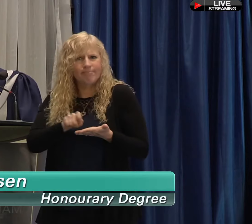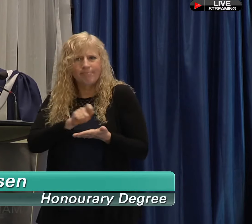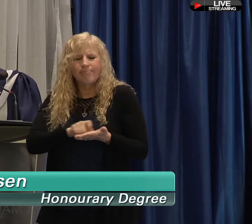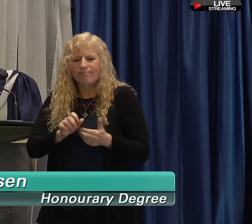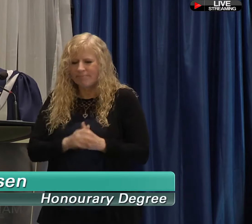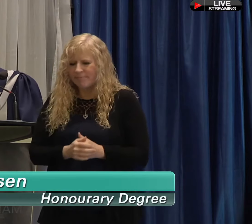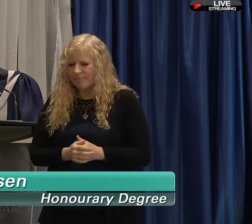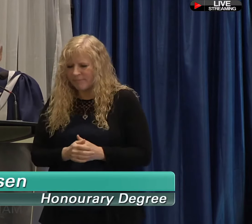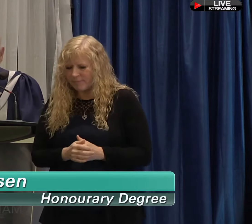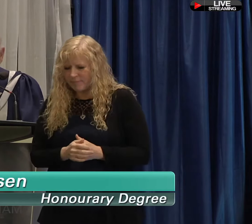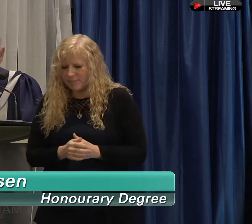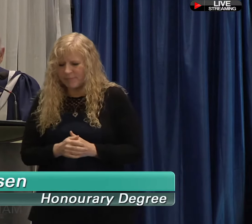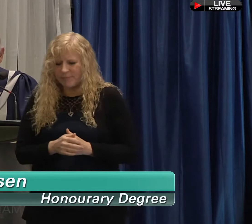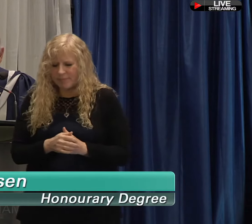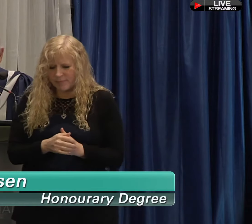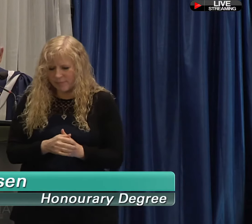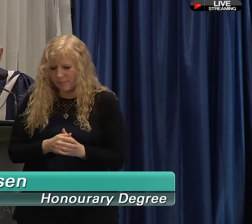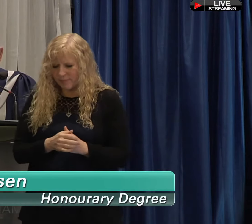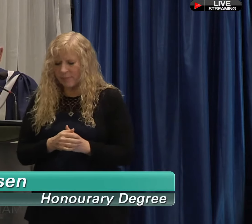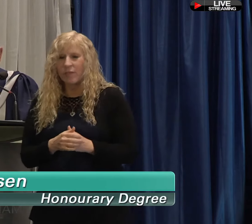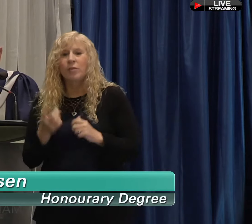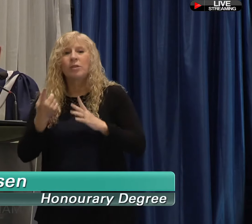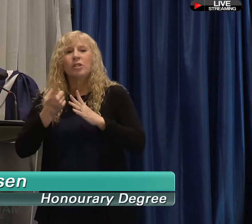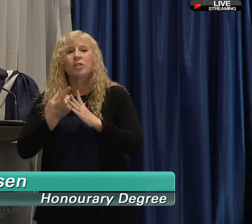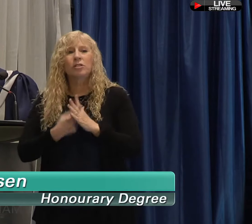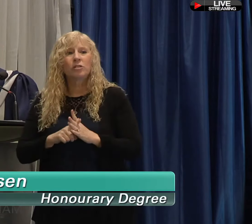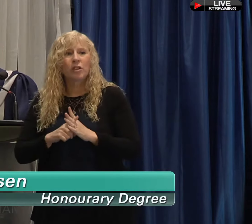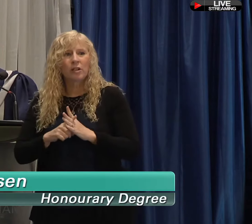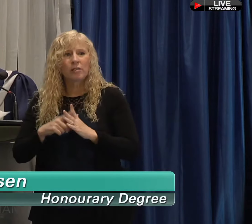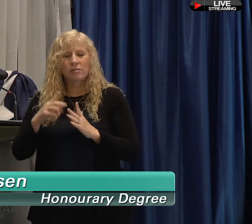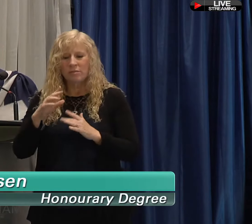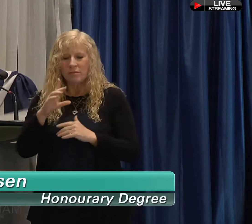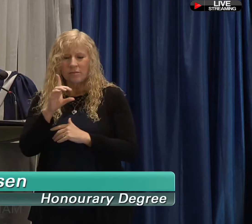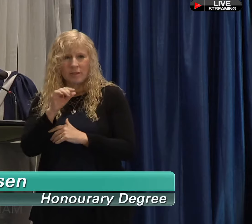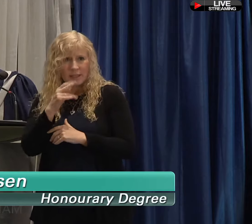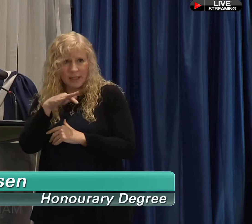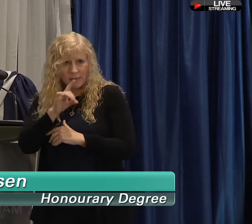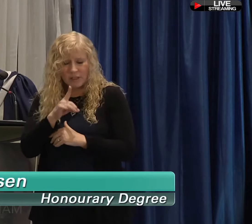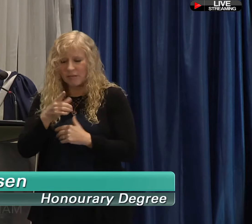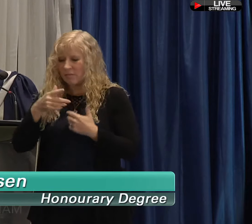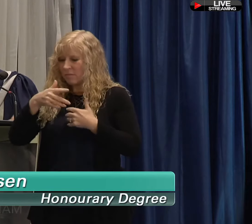From his forswearing of the Star of David, marked him as a Jew,